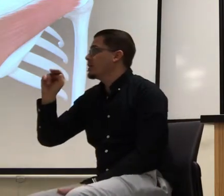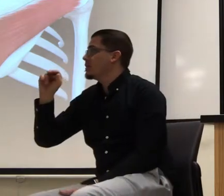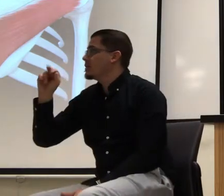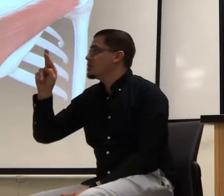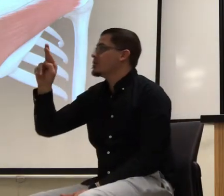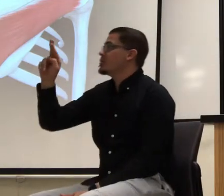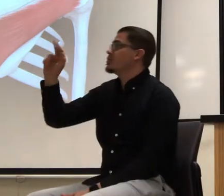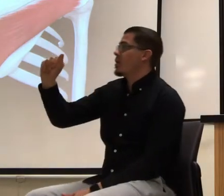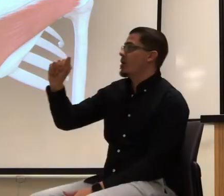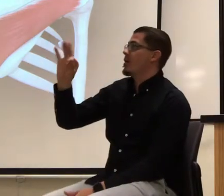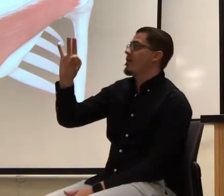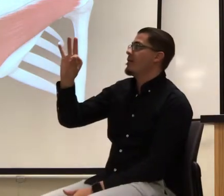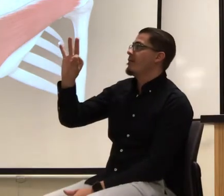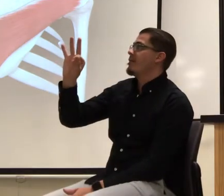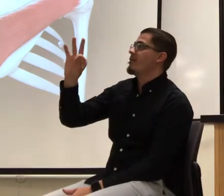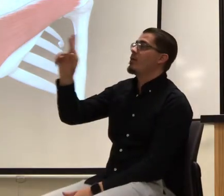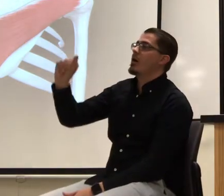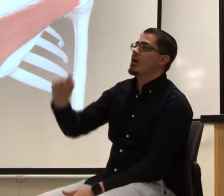So the I.